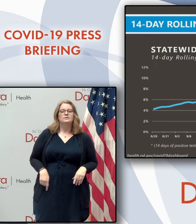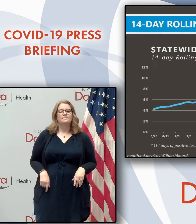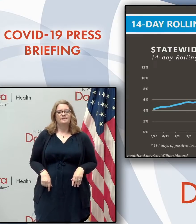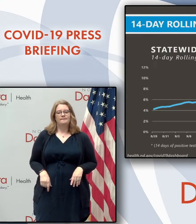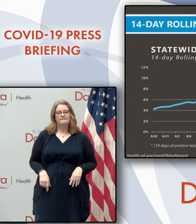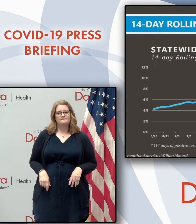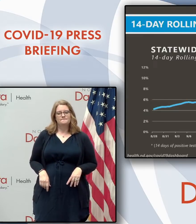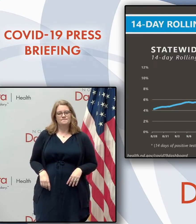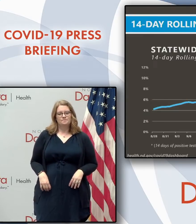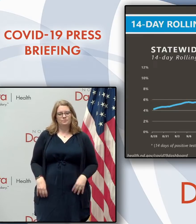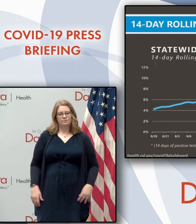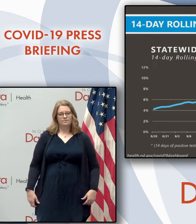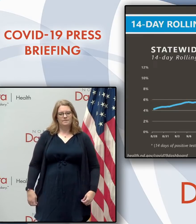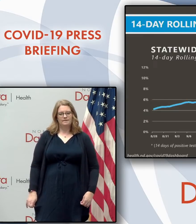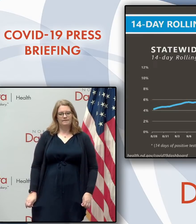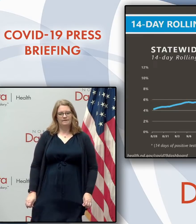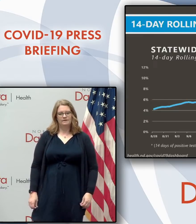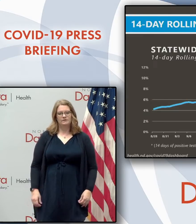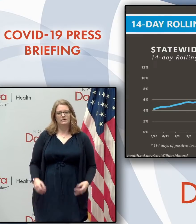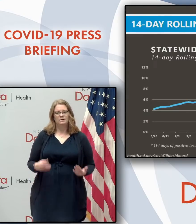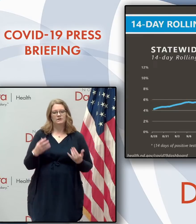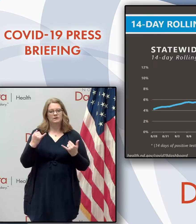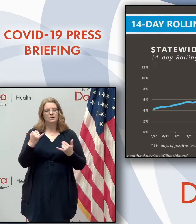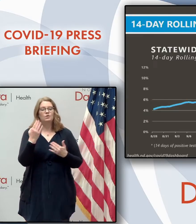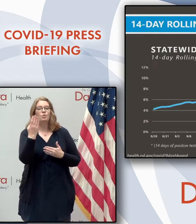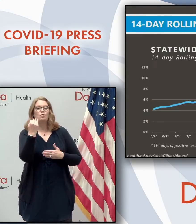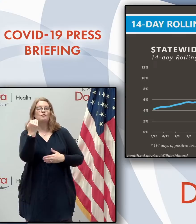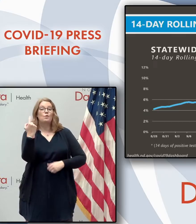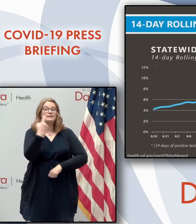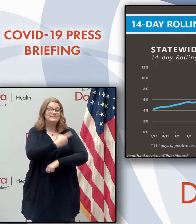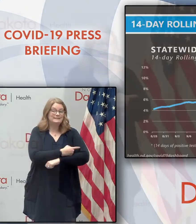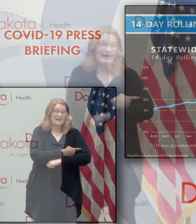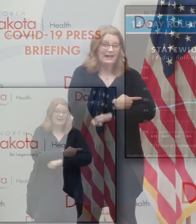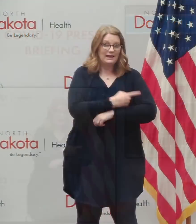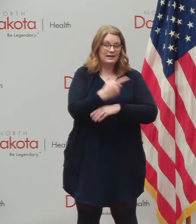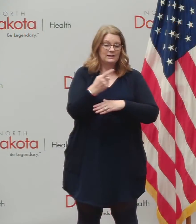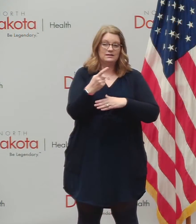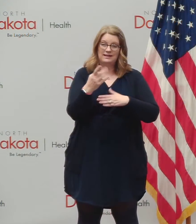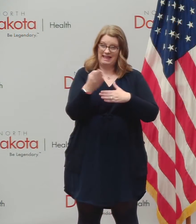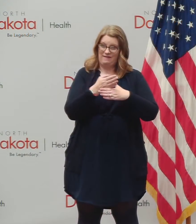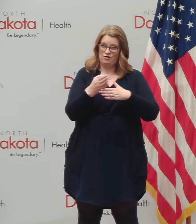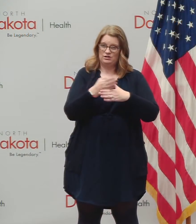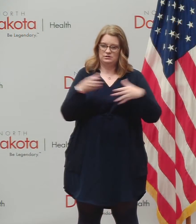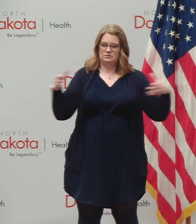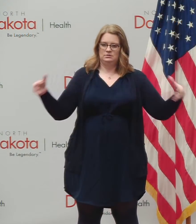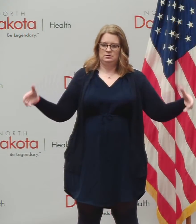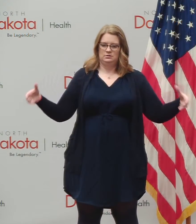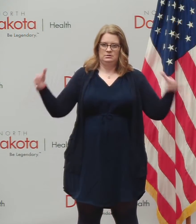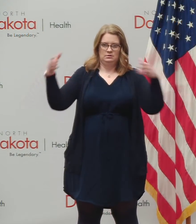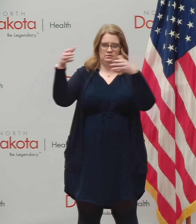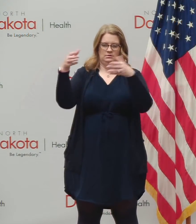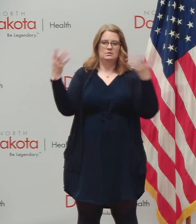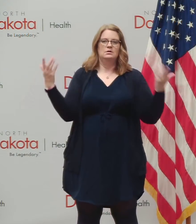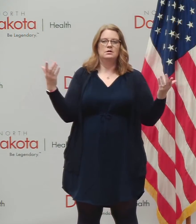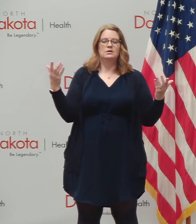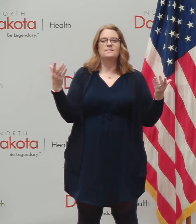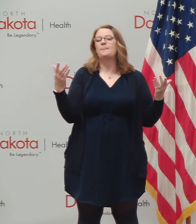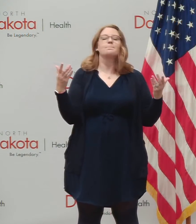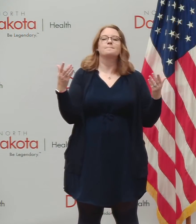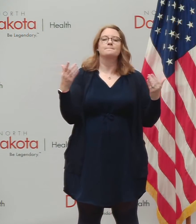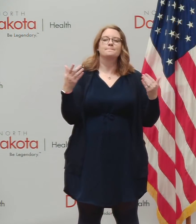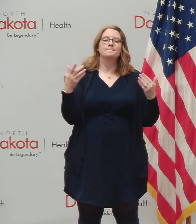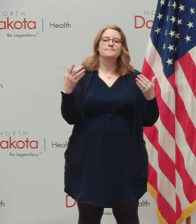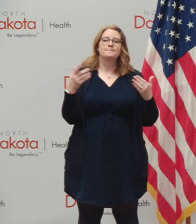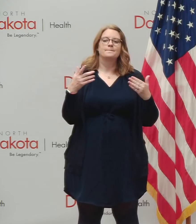take a look at the 14-day rolling average, it's the 14-day,